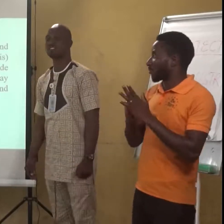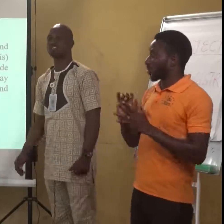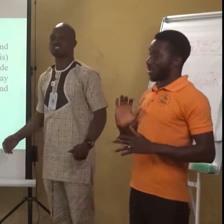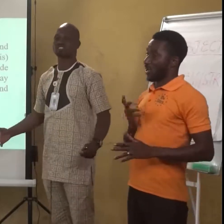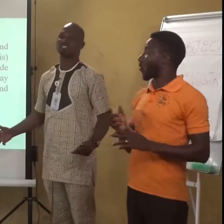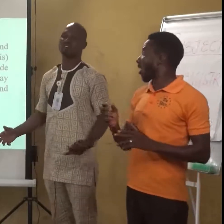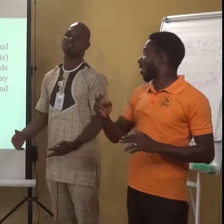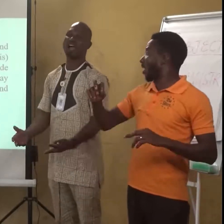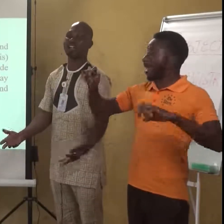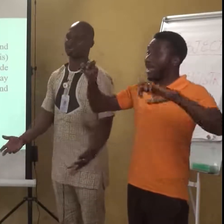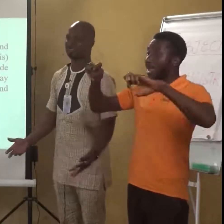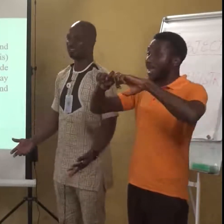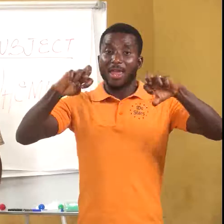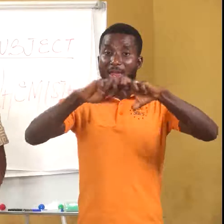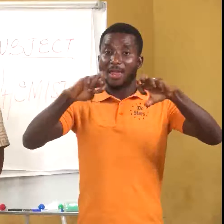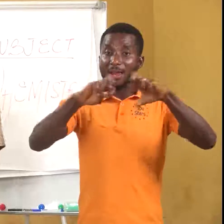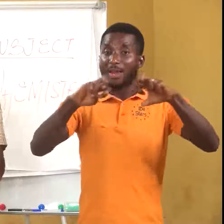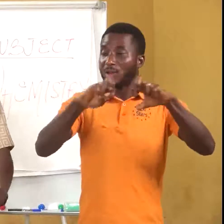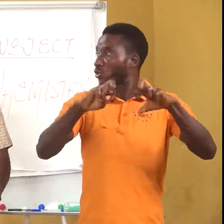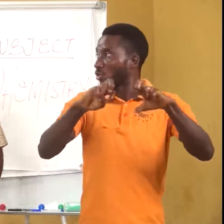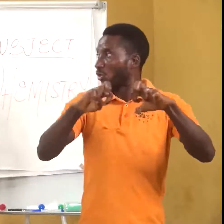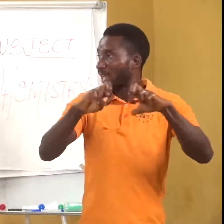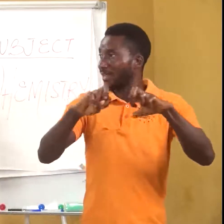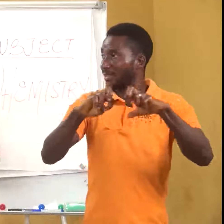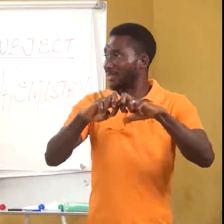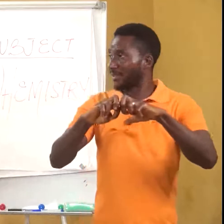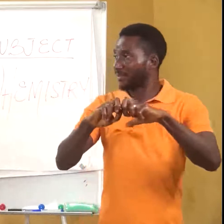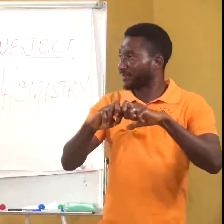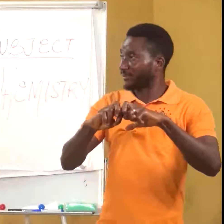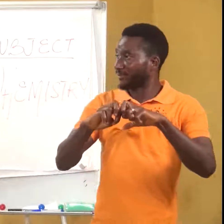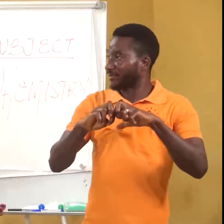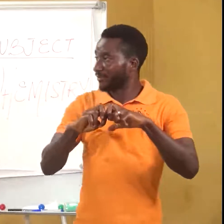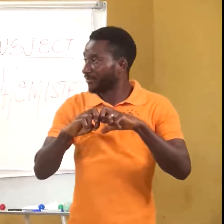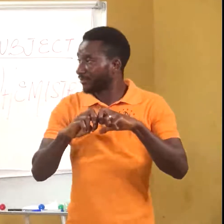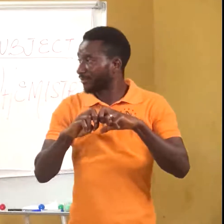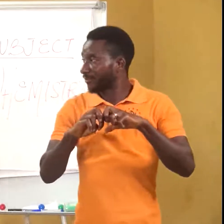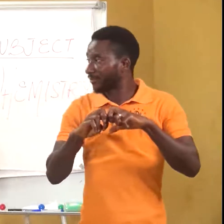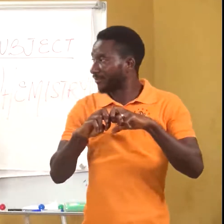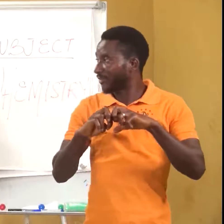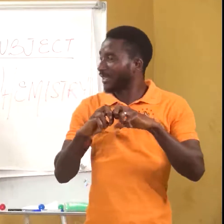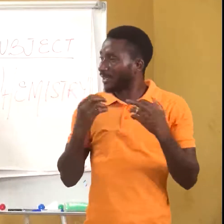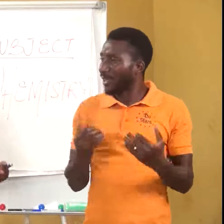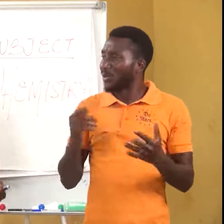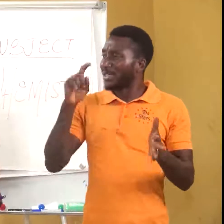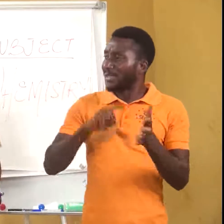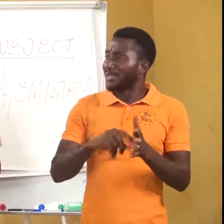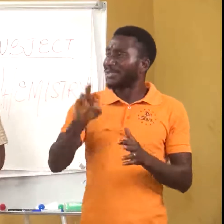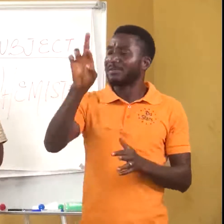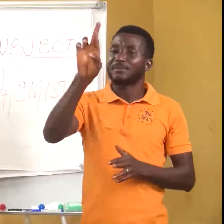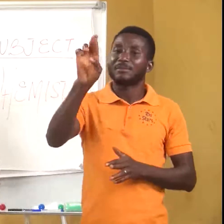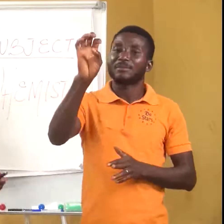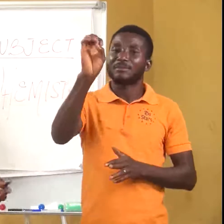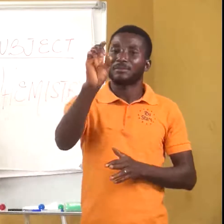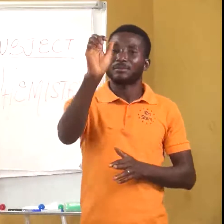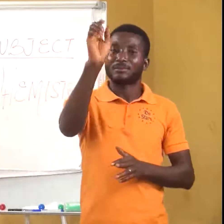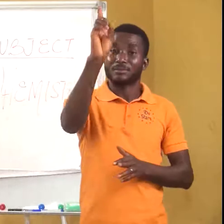as rusting of iron. When you expose iron, maybe roofing sheet, after some times, it turns from a shiny surface to a